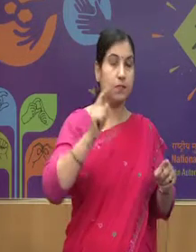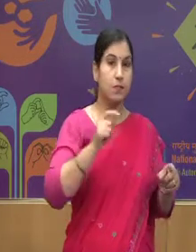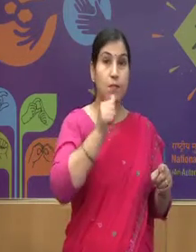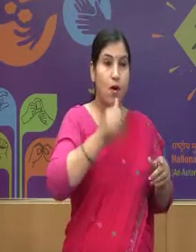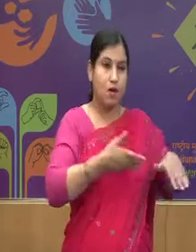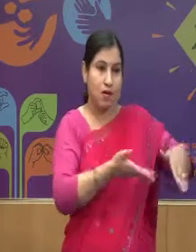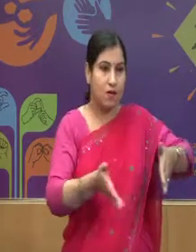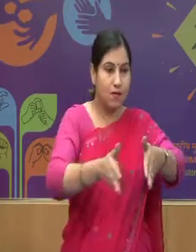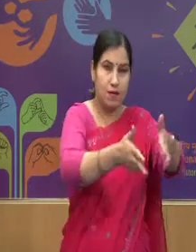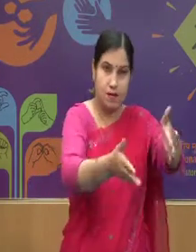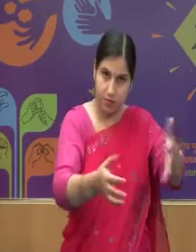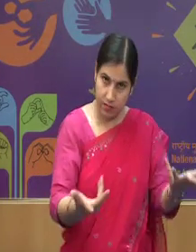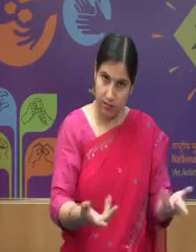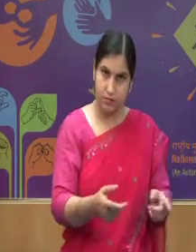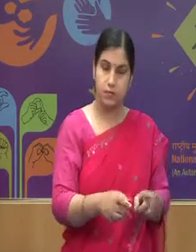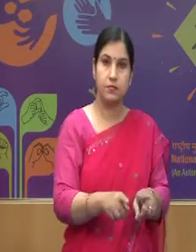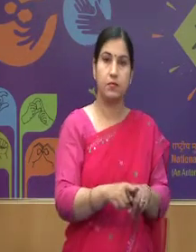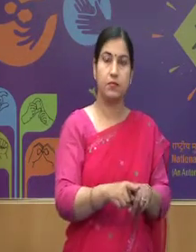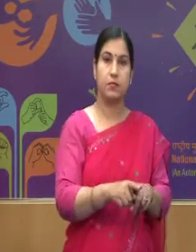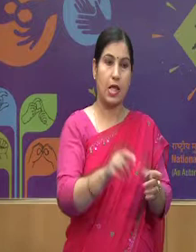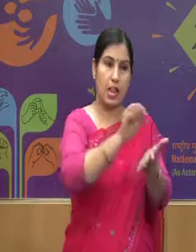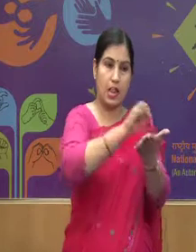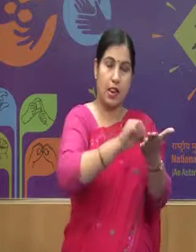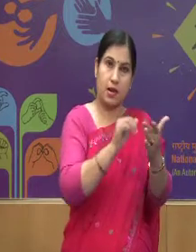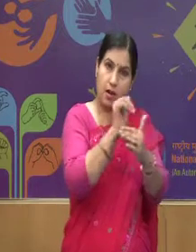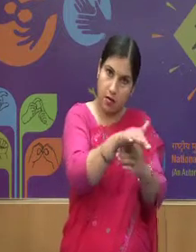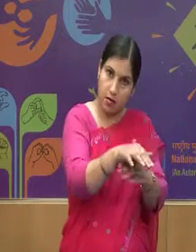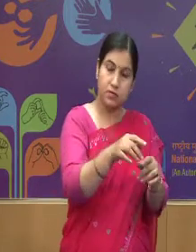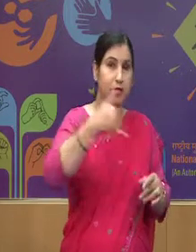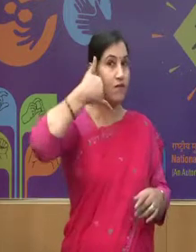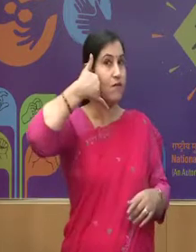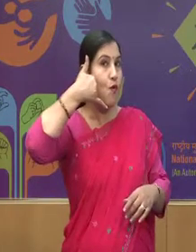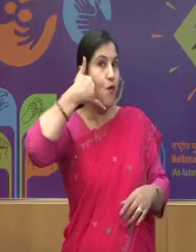canals, roads, telegraph and telephone.